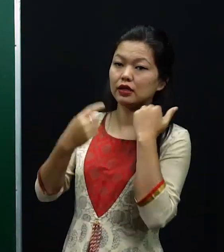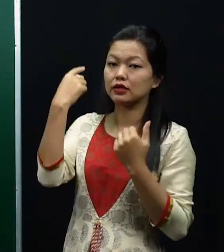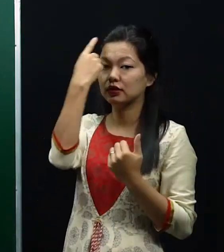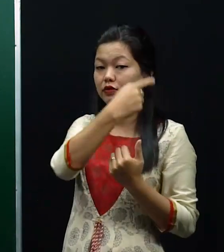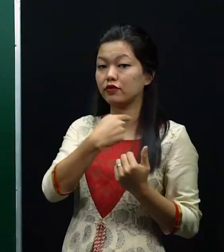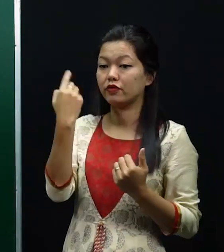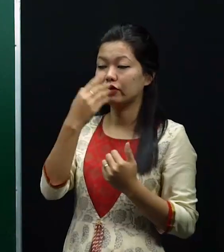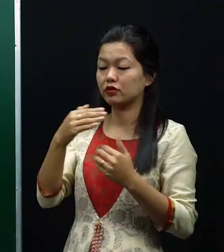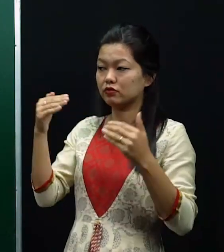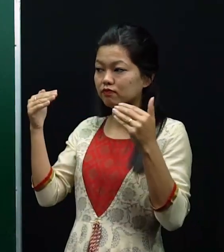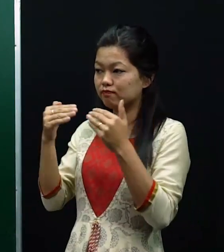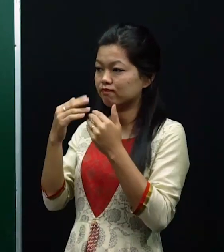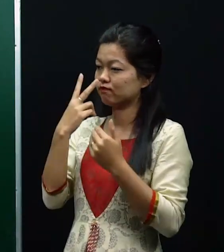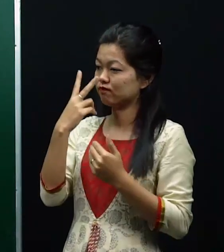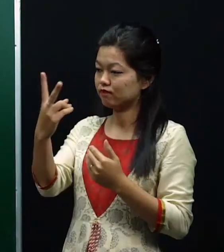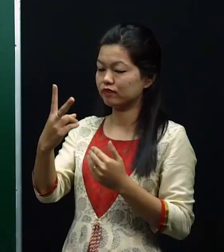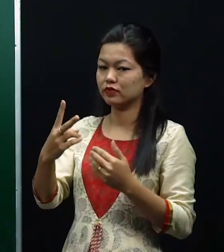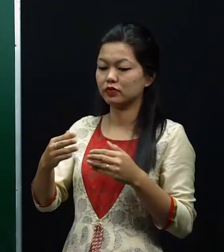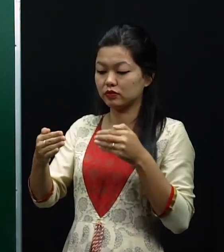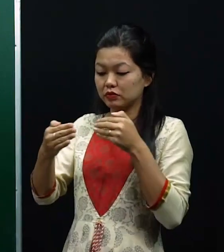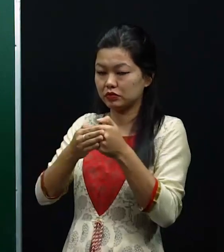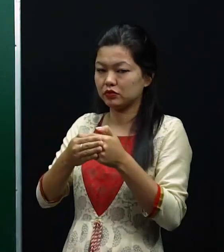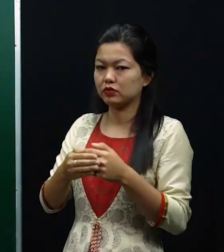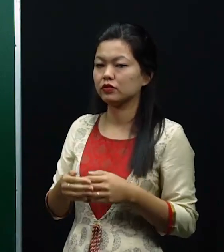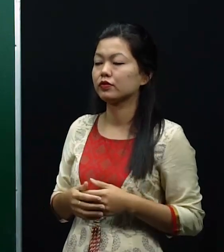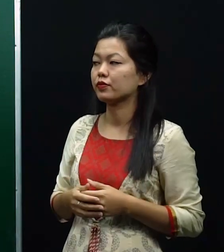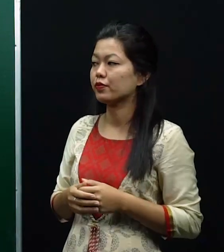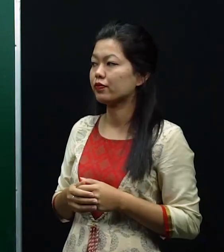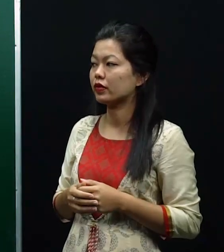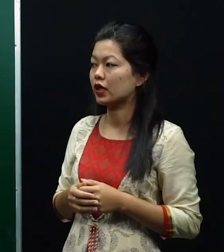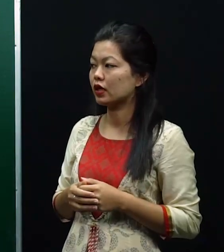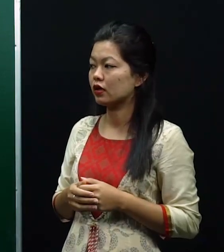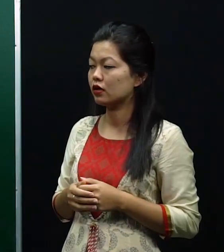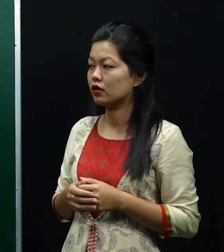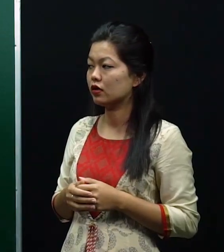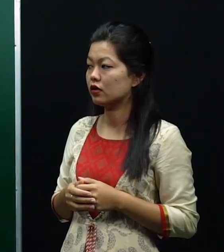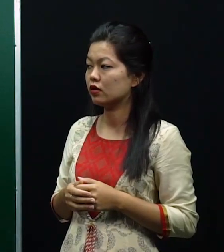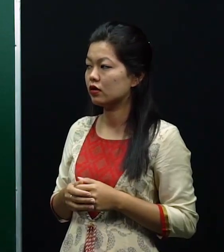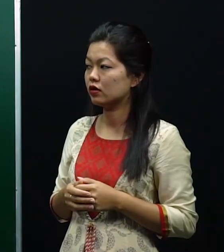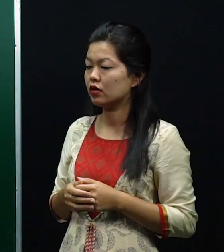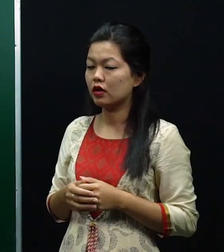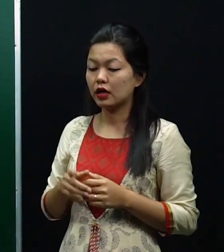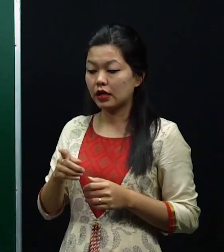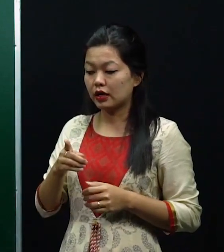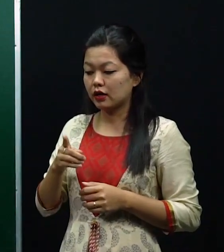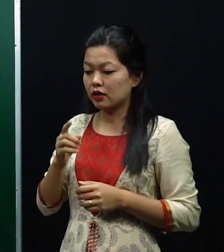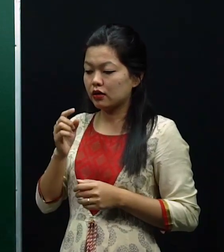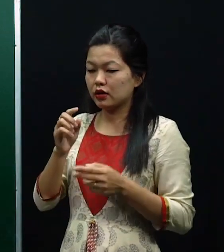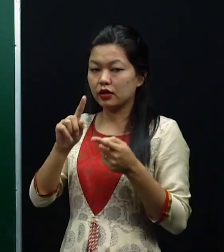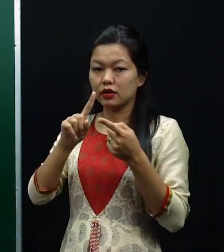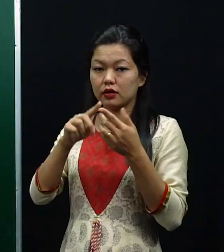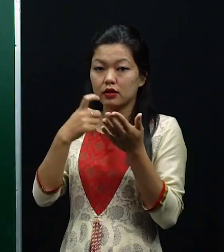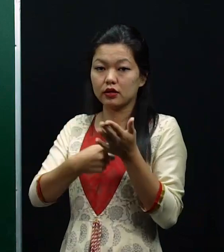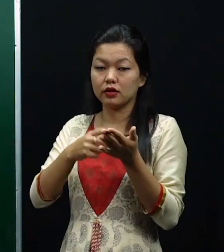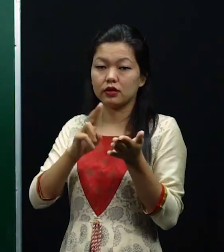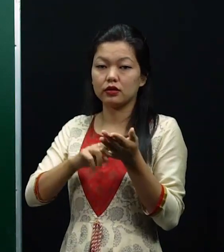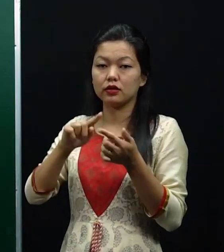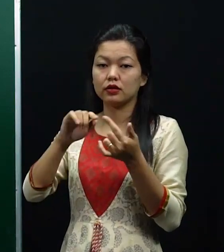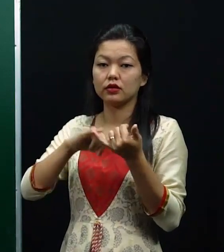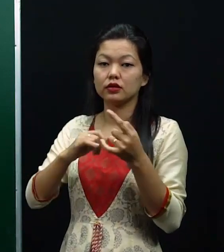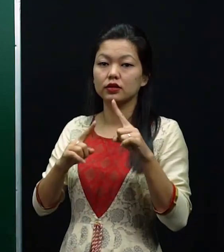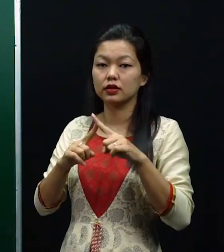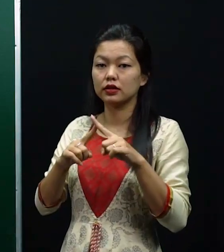mountain when he was still alive, because he did not let his hopes go down. For his mother, she just said it not